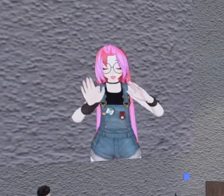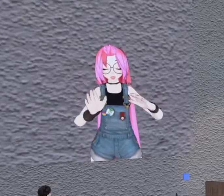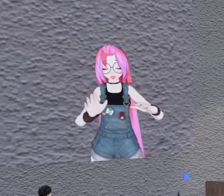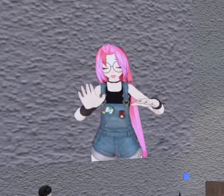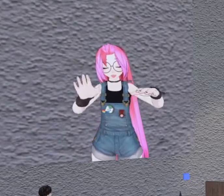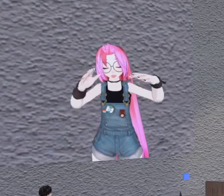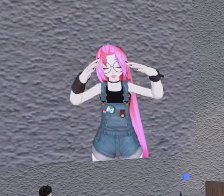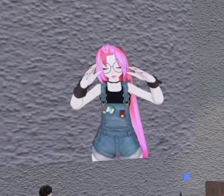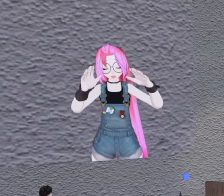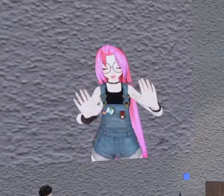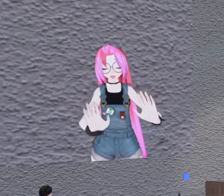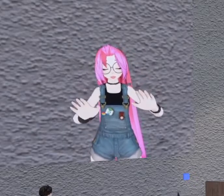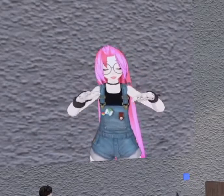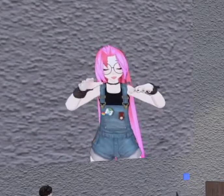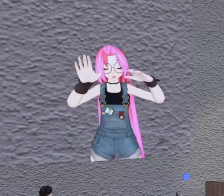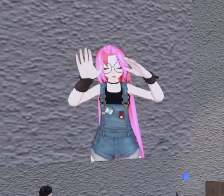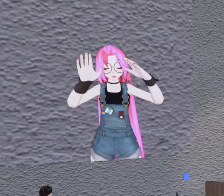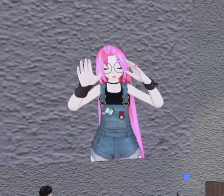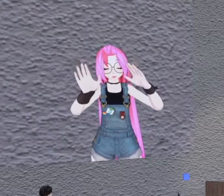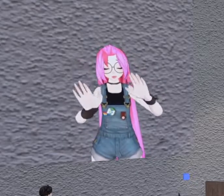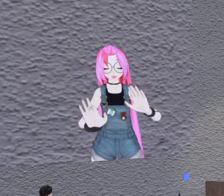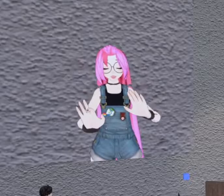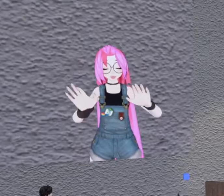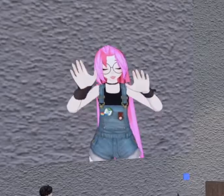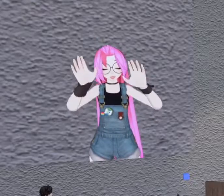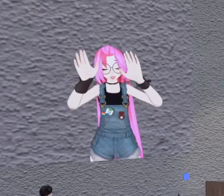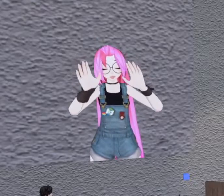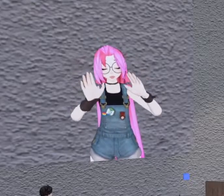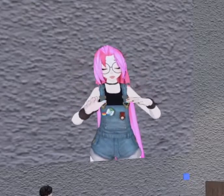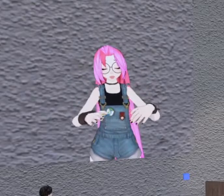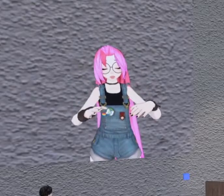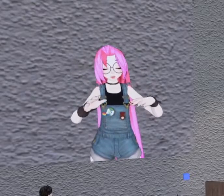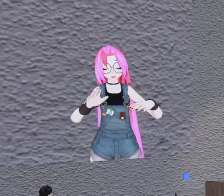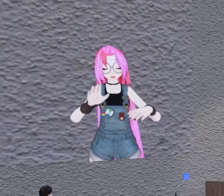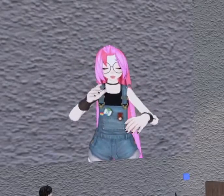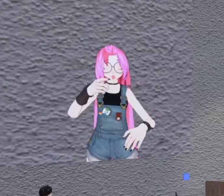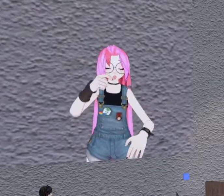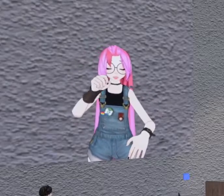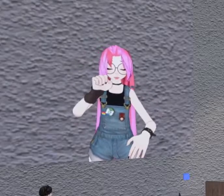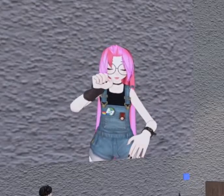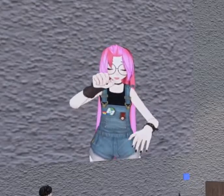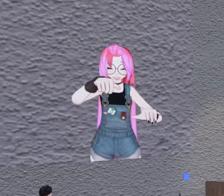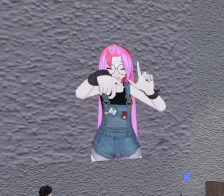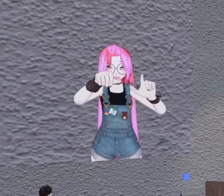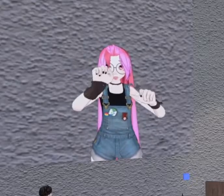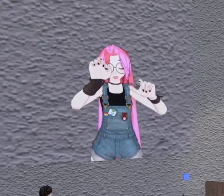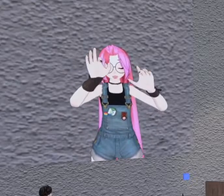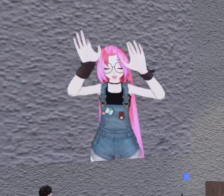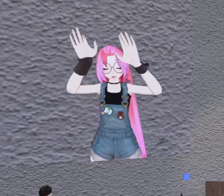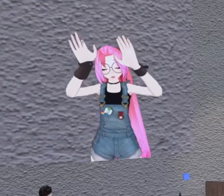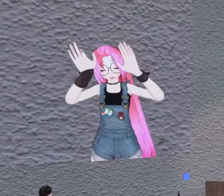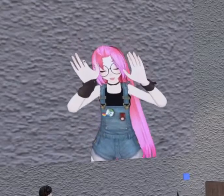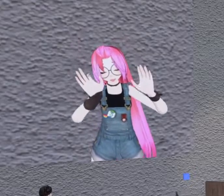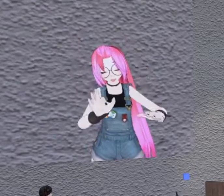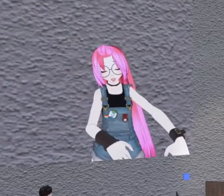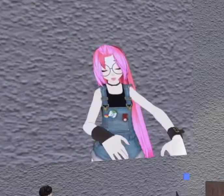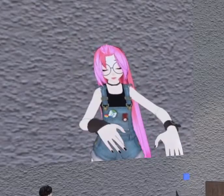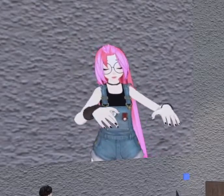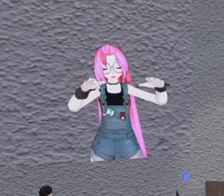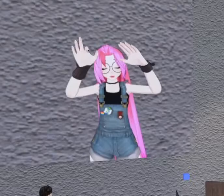like shake your hands like this. Multiple shakes like that. Because snow is like snow.